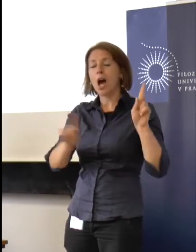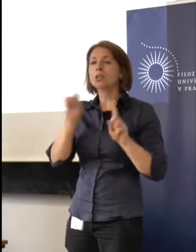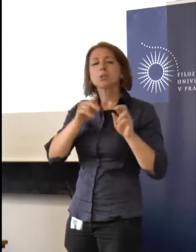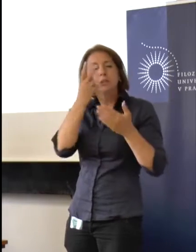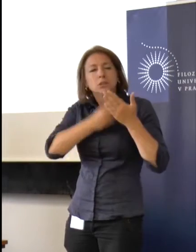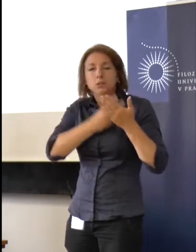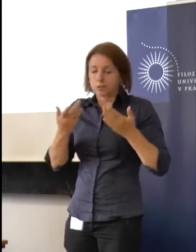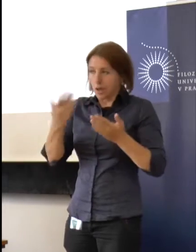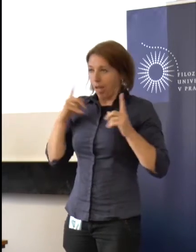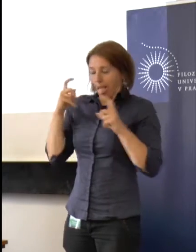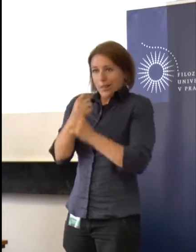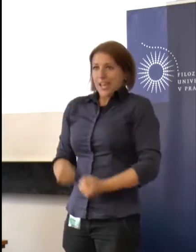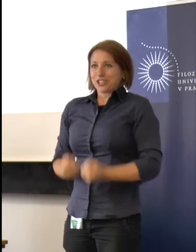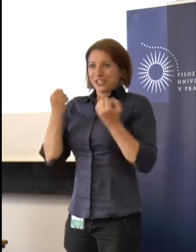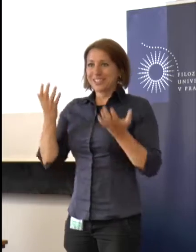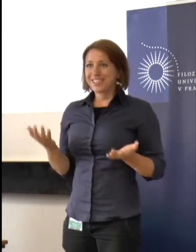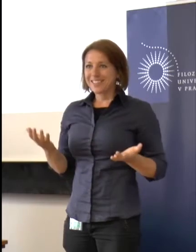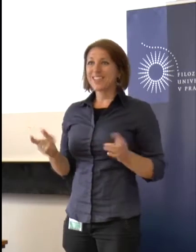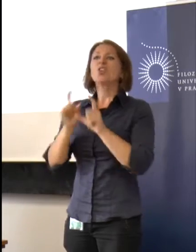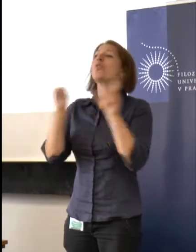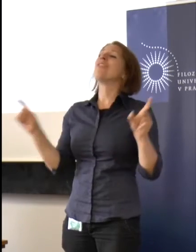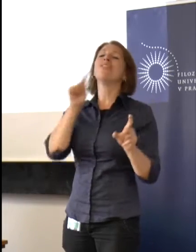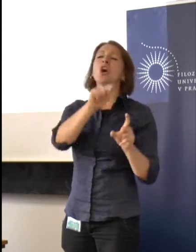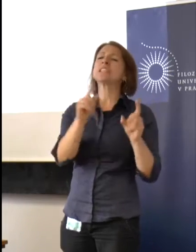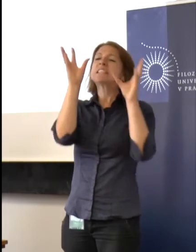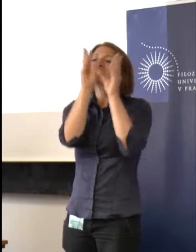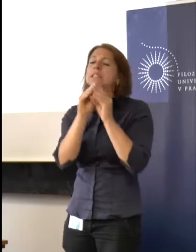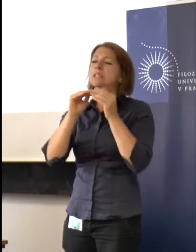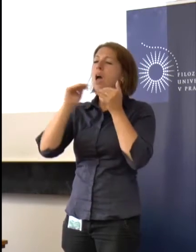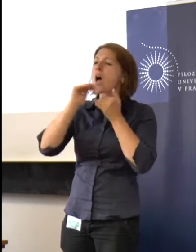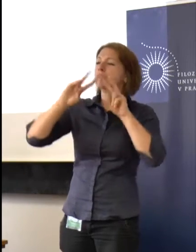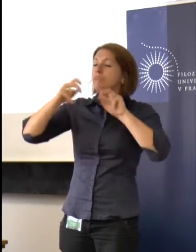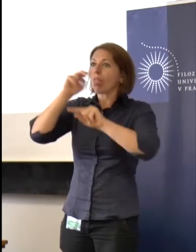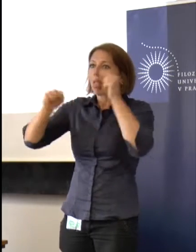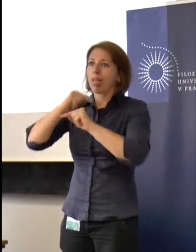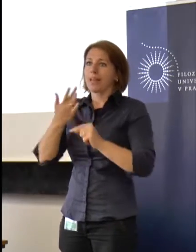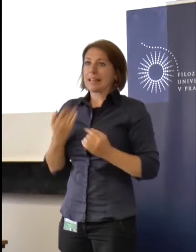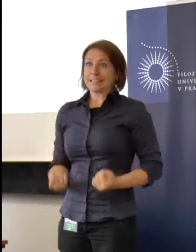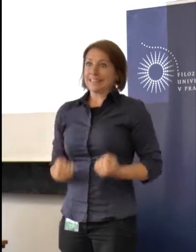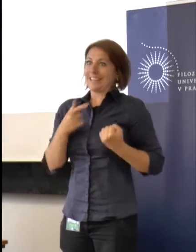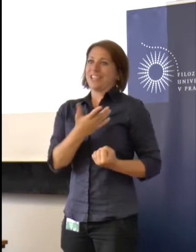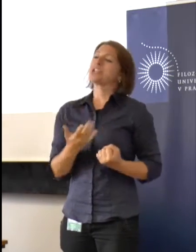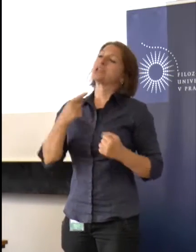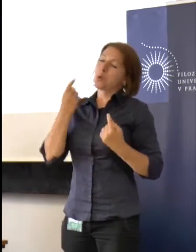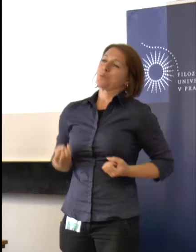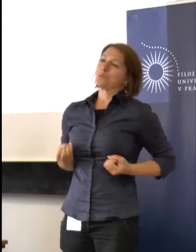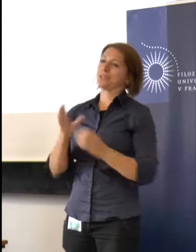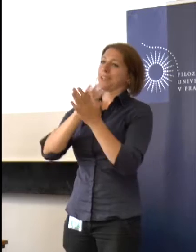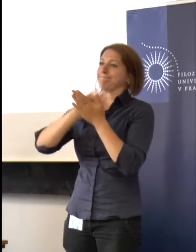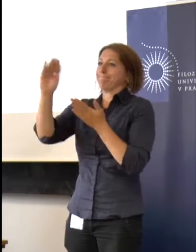whole Kantian system in this creation of the world. But however, I will say something about this.